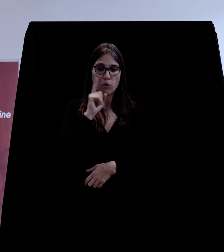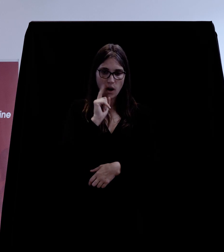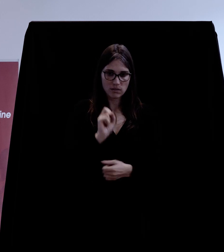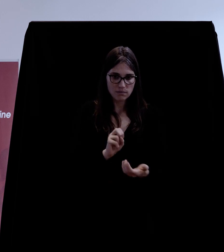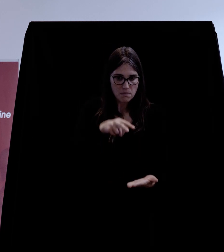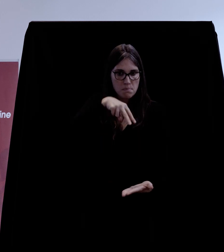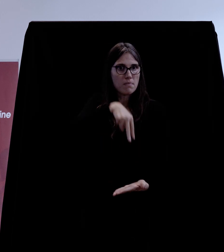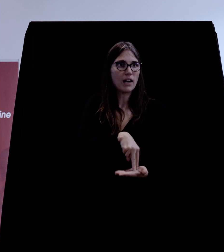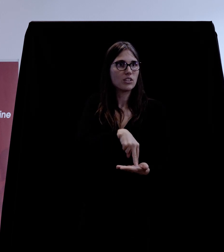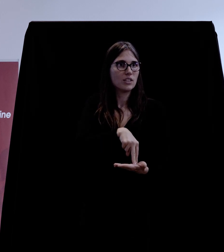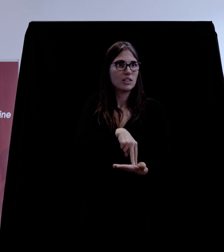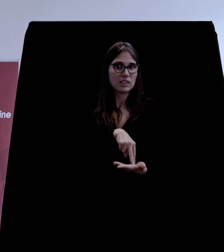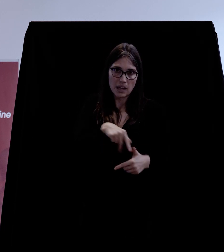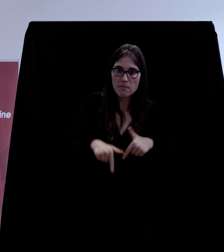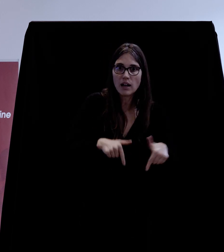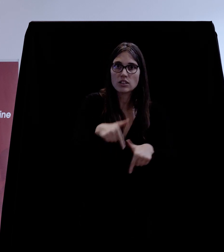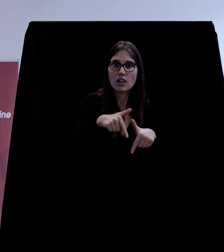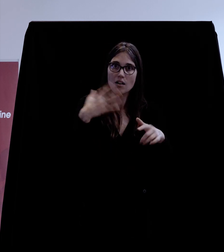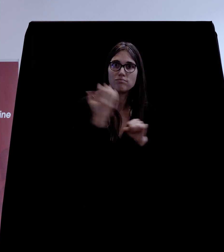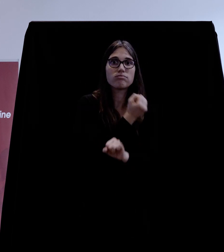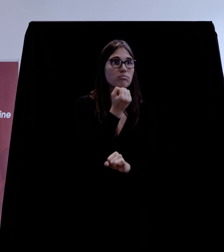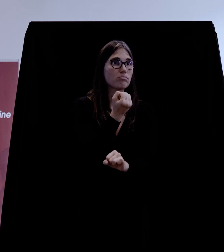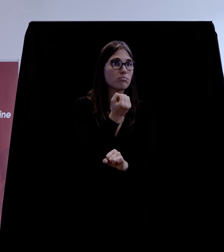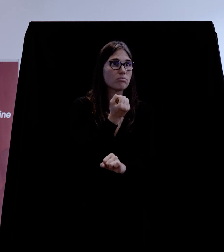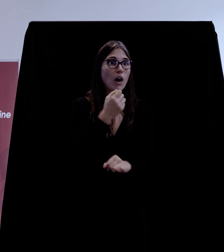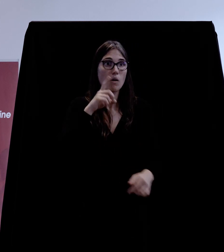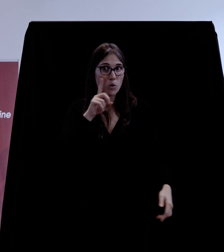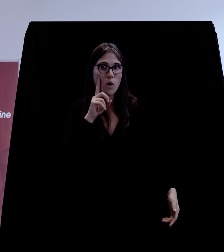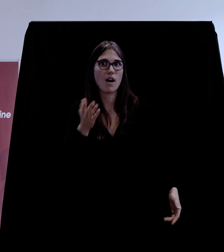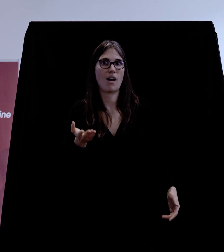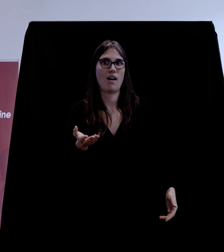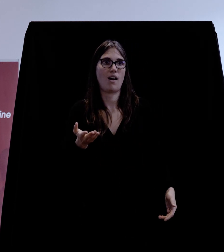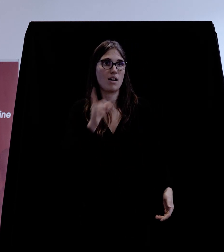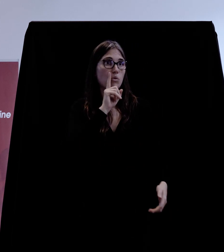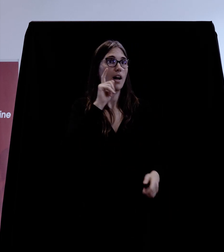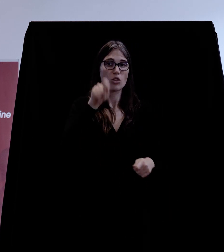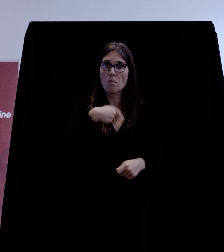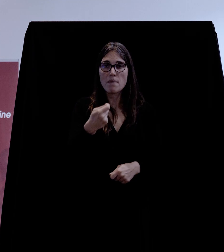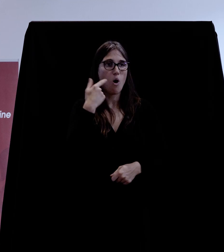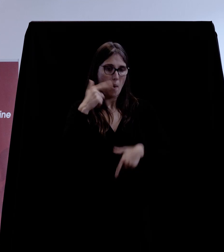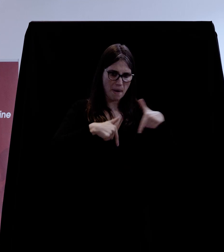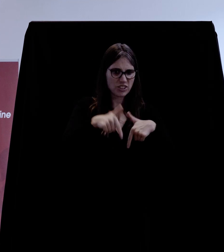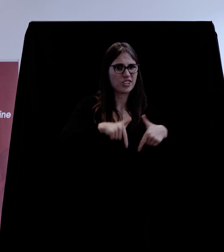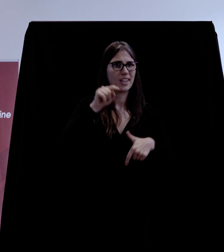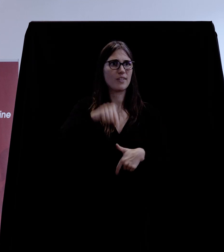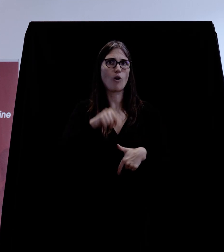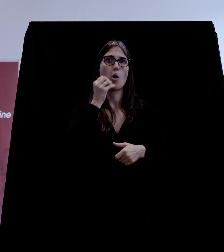Walking requires good vestibular sense. It requires good vision. It requires good